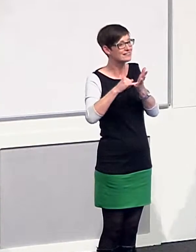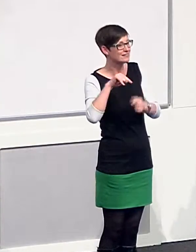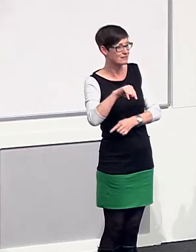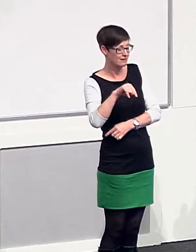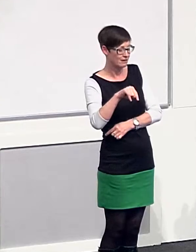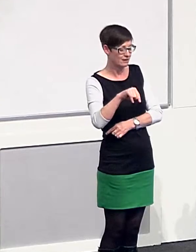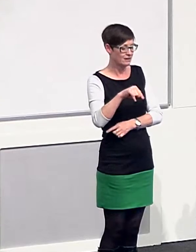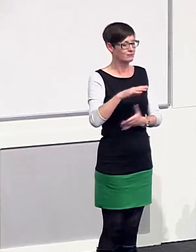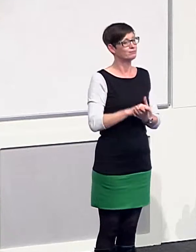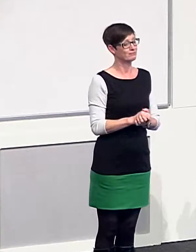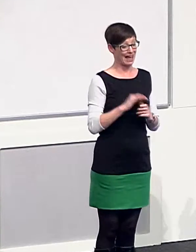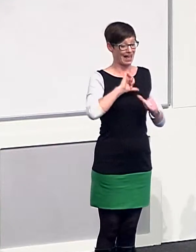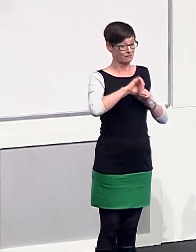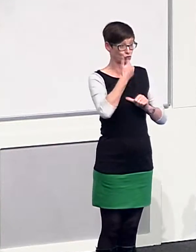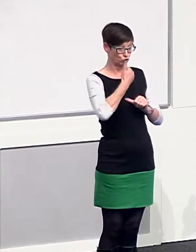certain types of stroke.